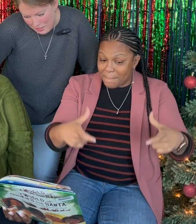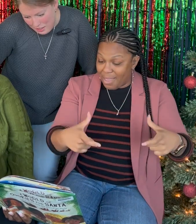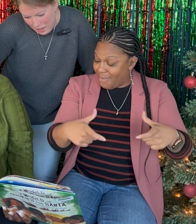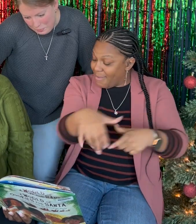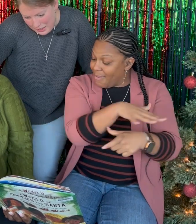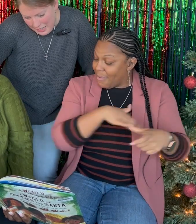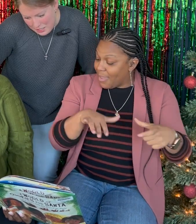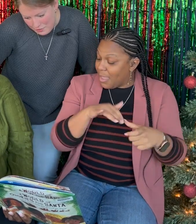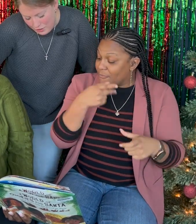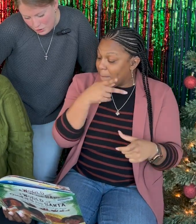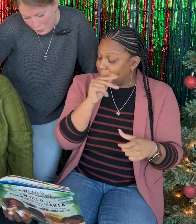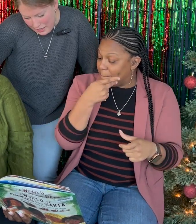Weinkashman, a plate filled with